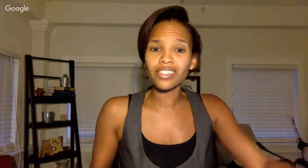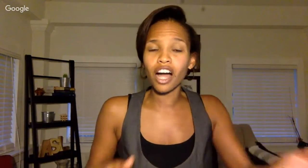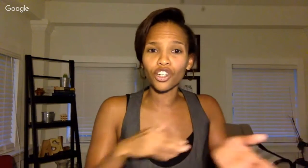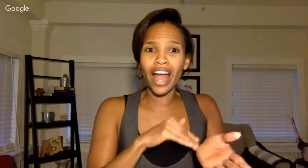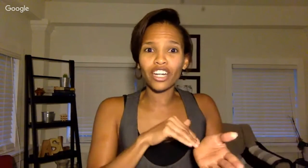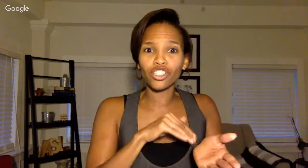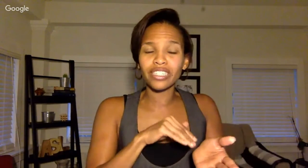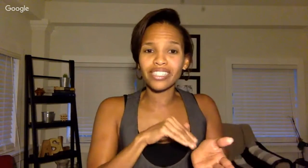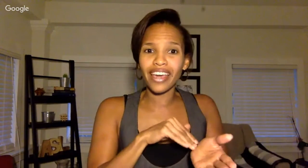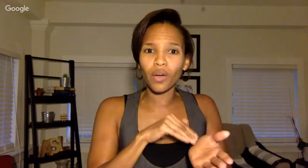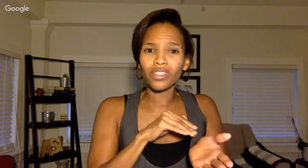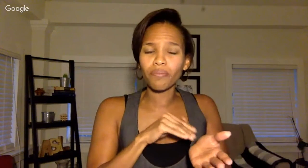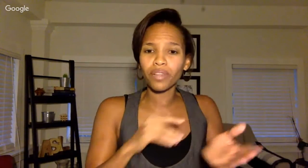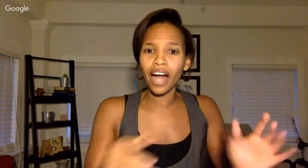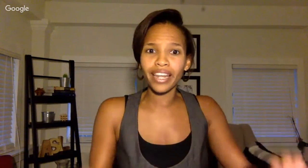doctor actually saying? What's implied in